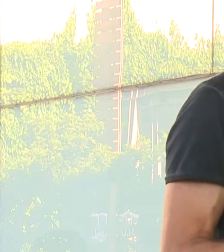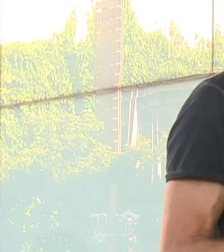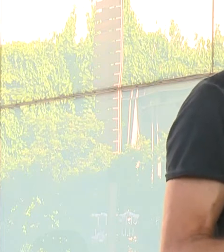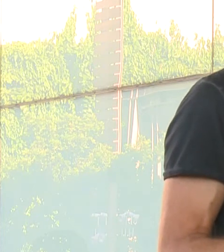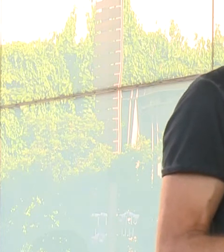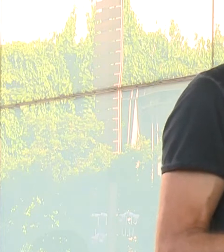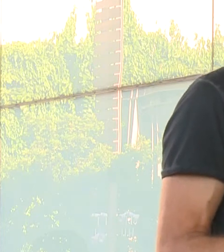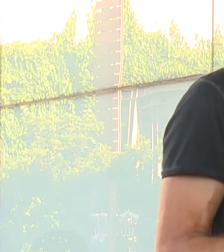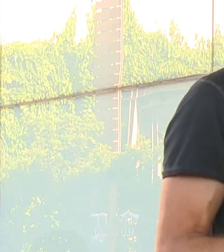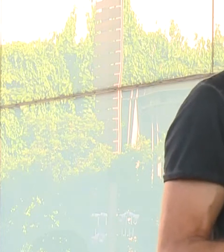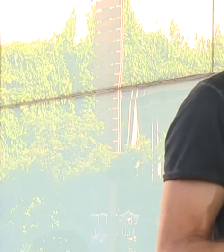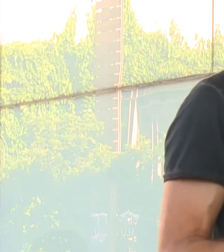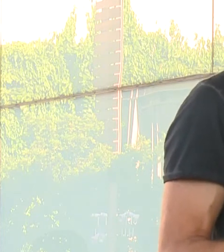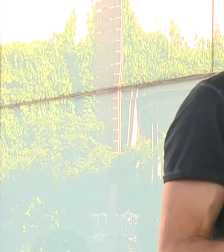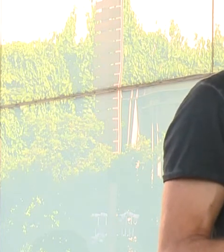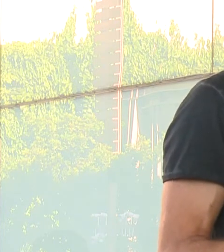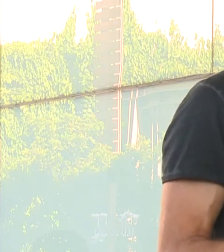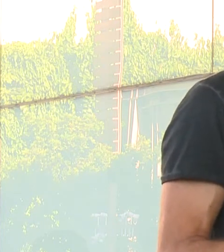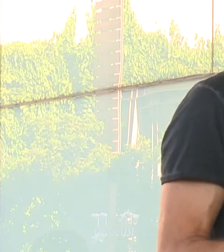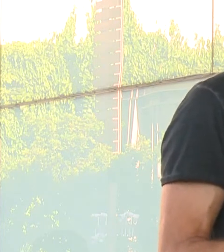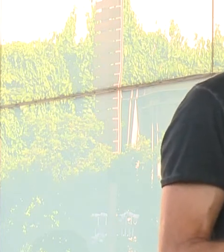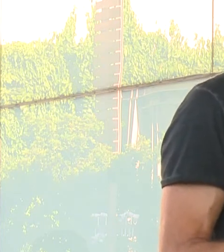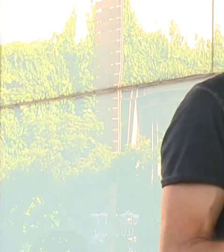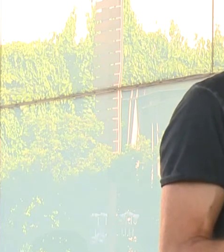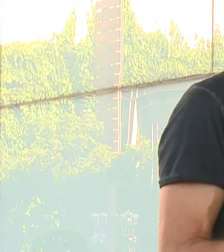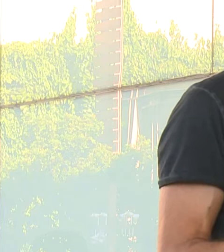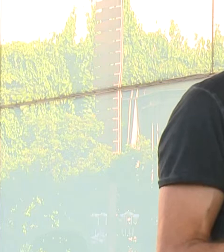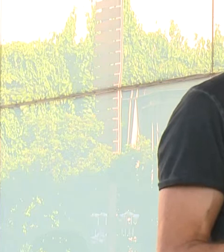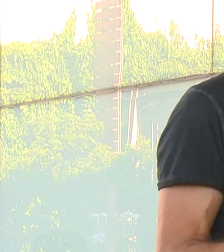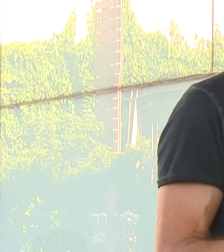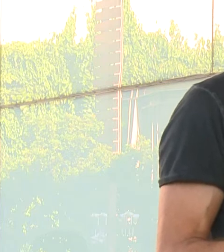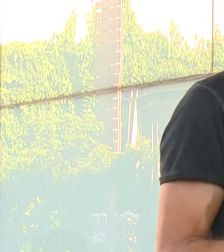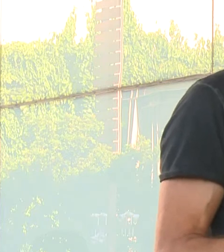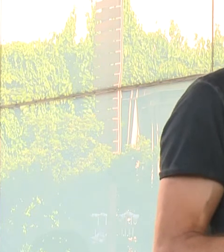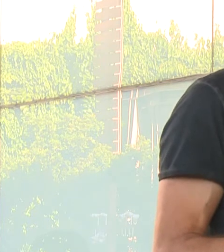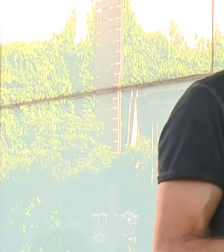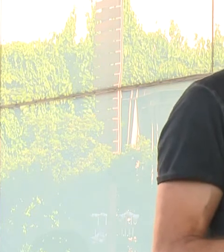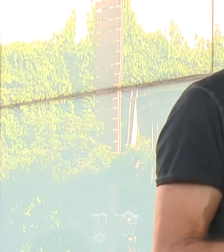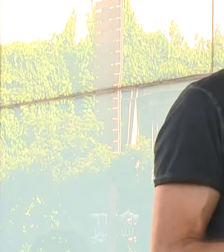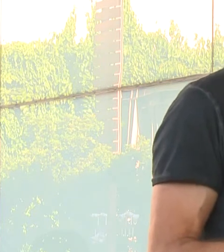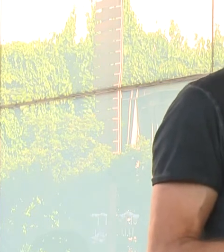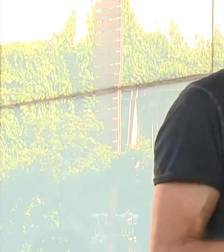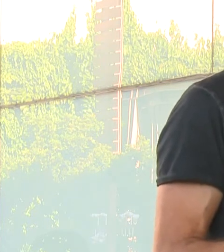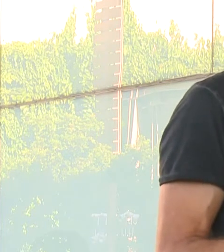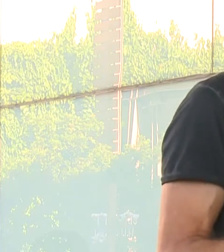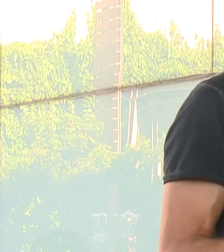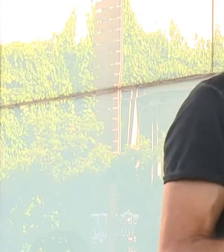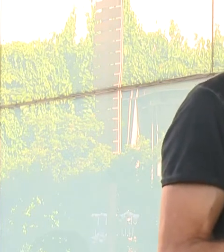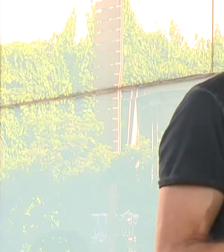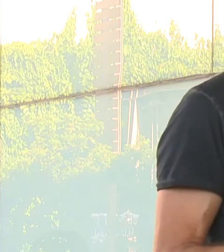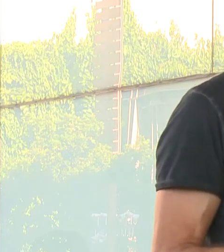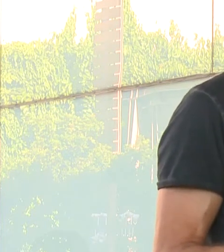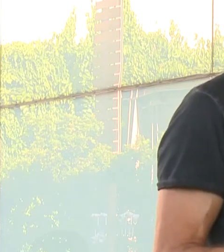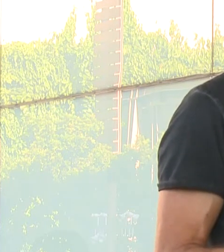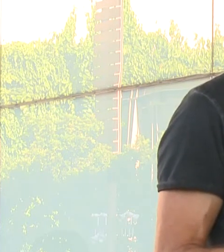Ned Kelly, we virtually lived in the Melbourne Museum and State Library of Victoria for a month, researching how they lived, what they cooked,